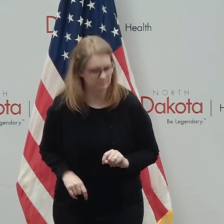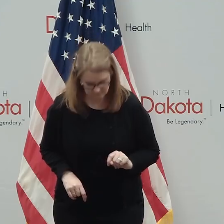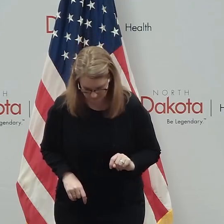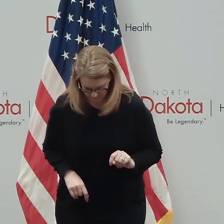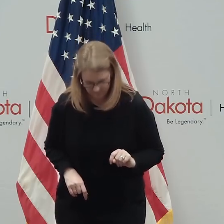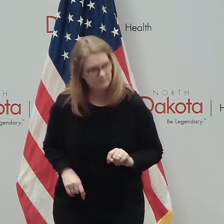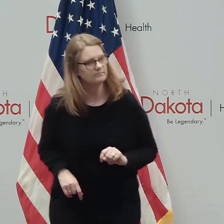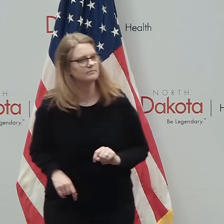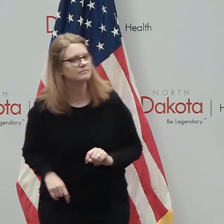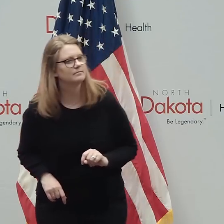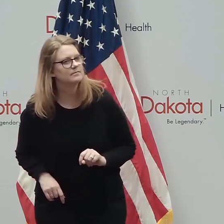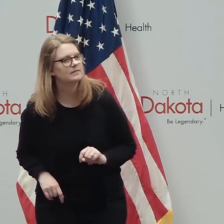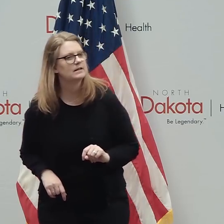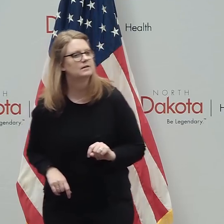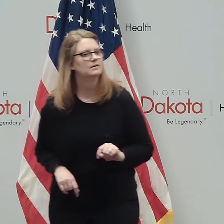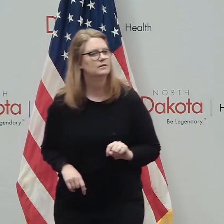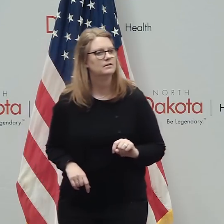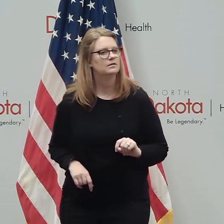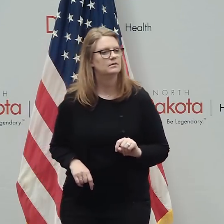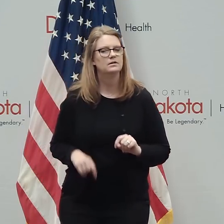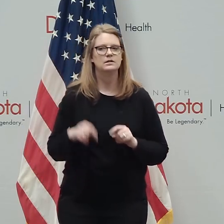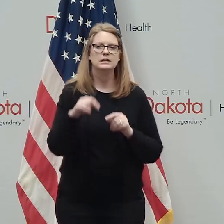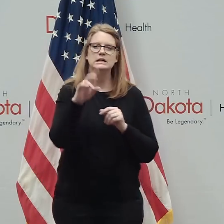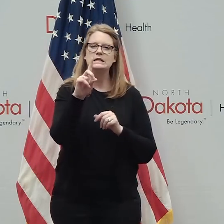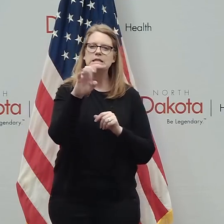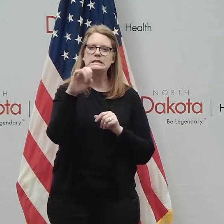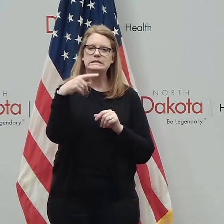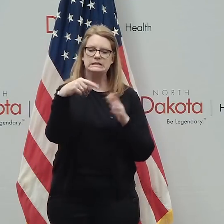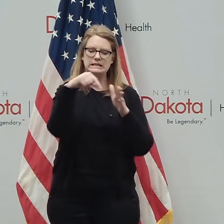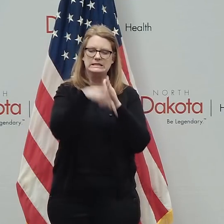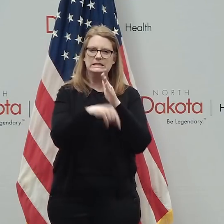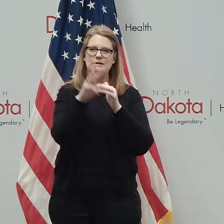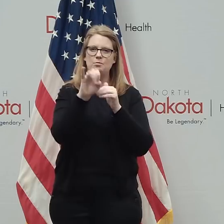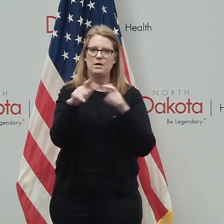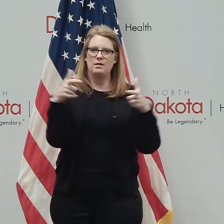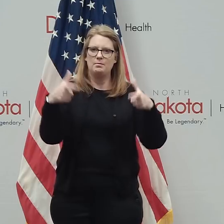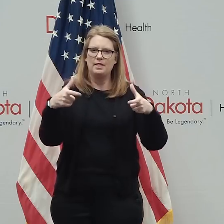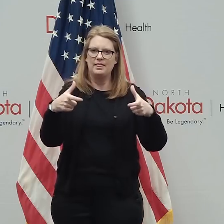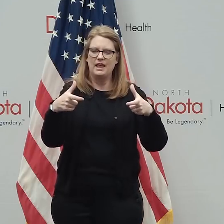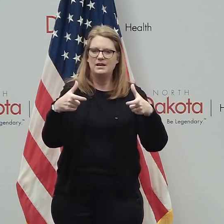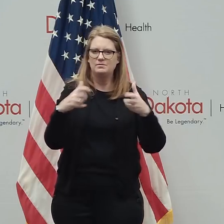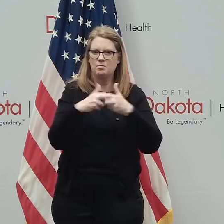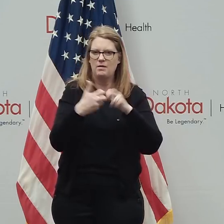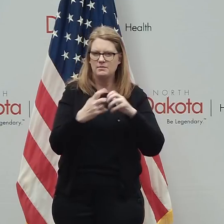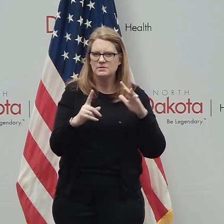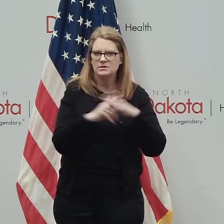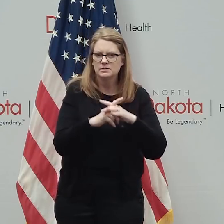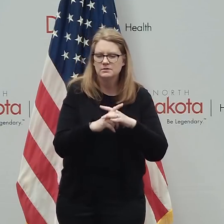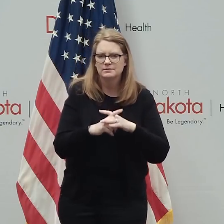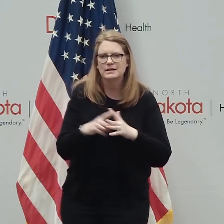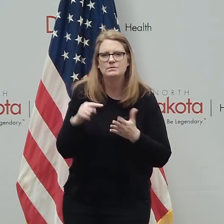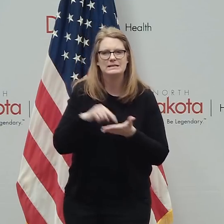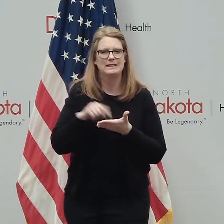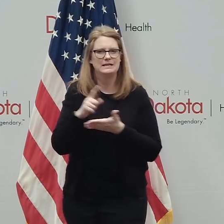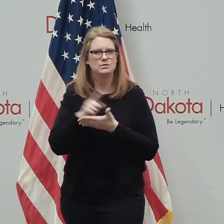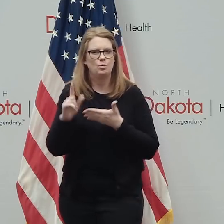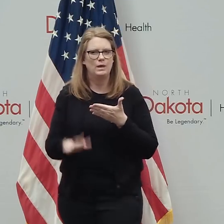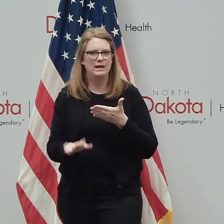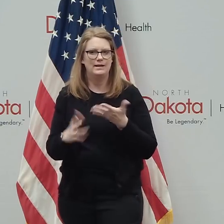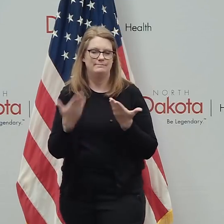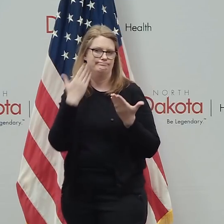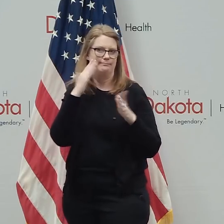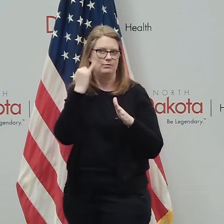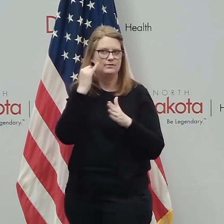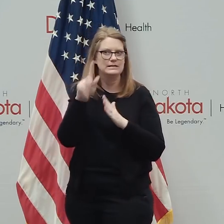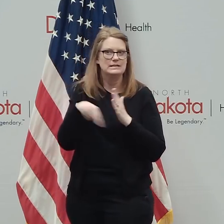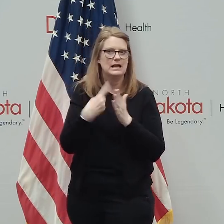occur? The question was, when did the deep well plate issue first arise? It came up this weekend. I don't know if we have a specific hour of the